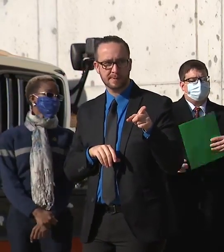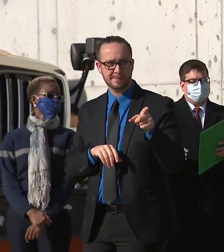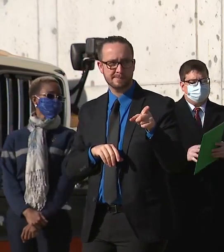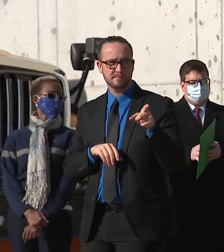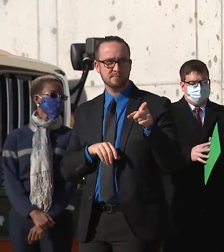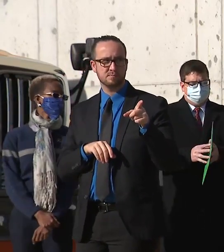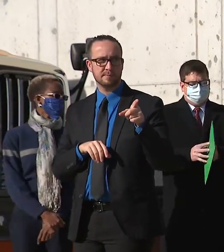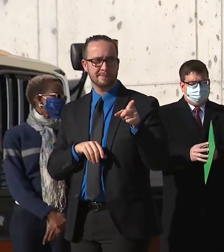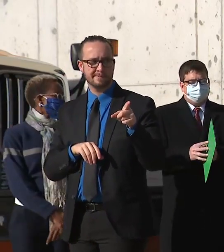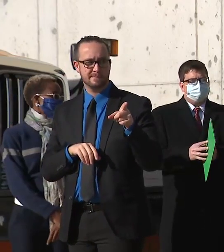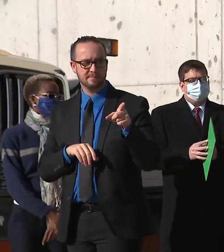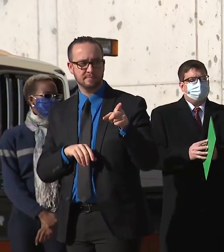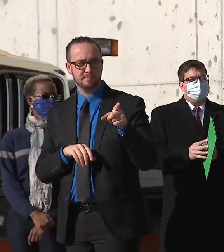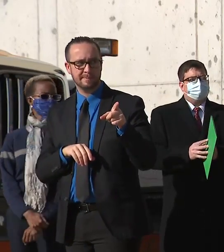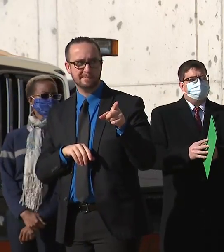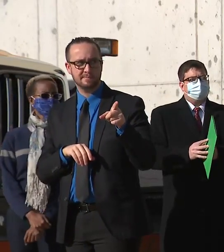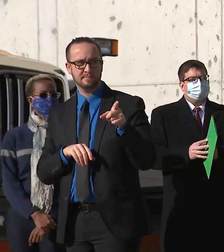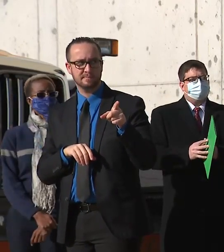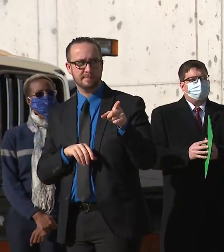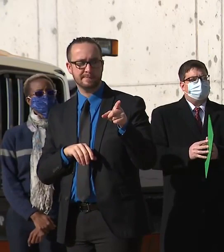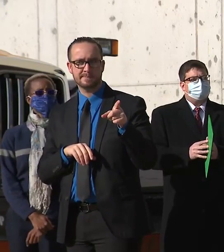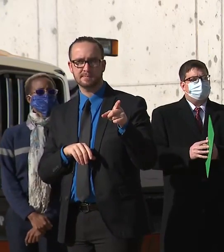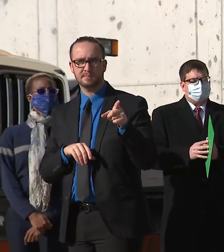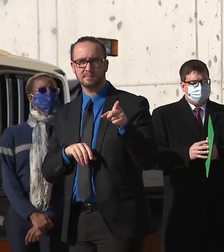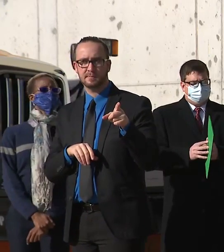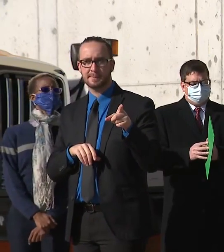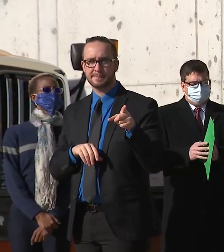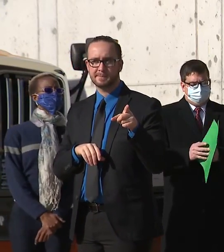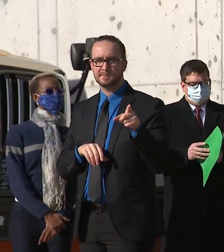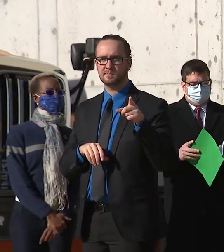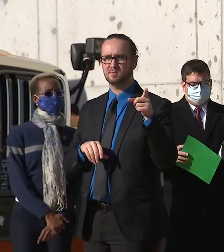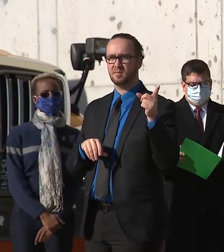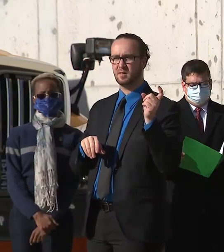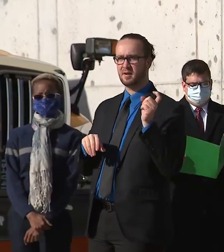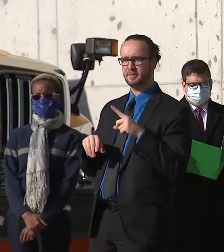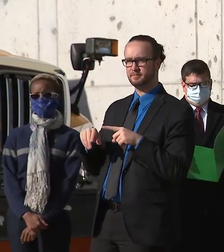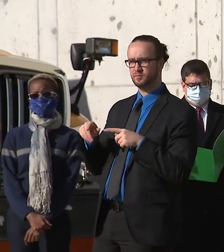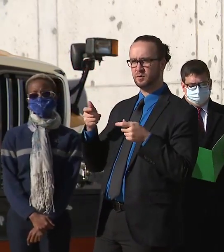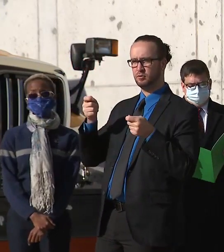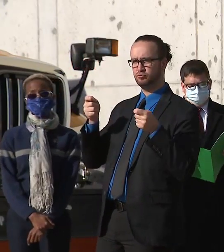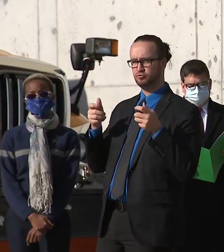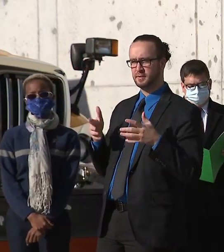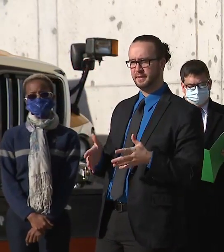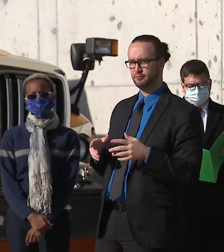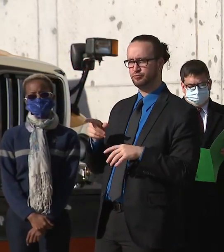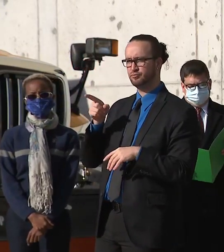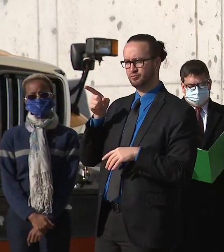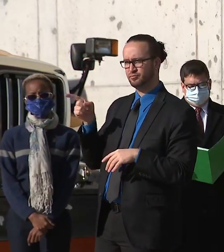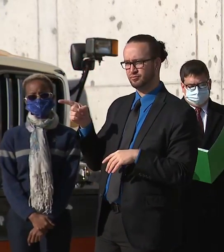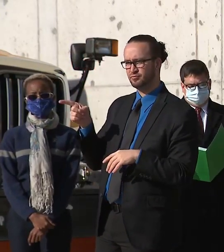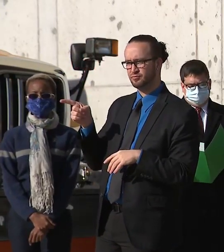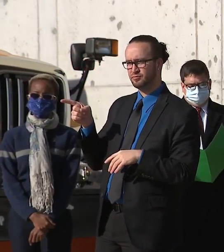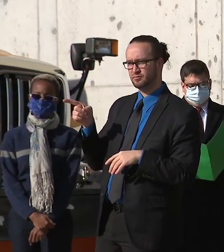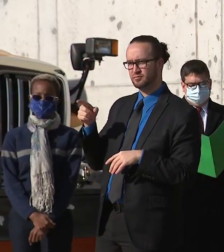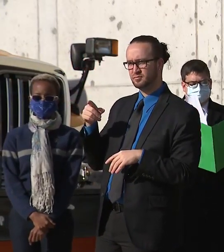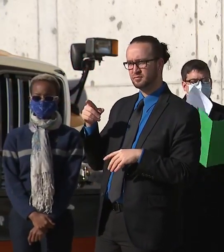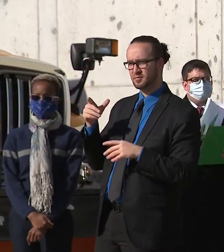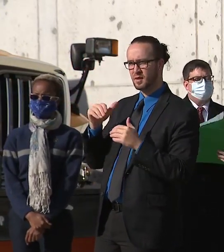Thank you. For Acting Director Garbaugh, do we have data on the tonnage of recycling